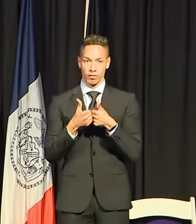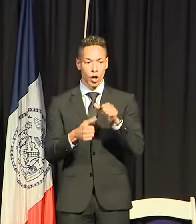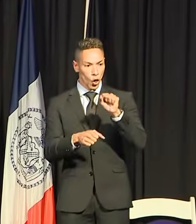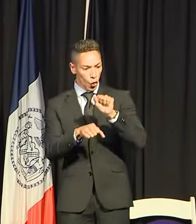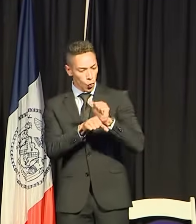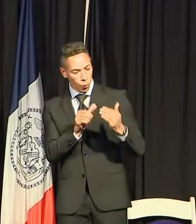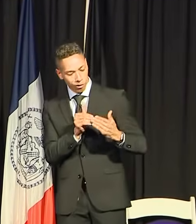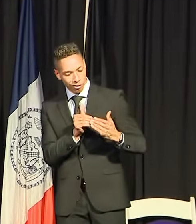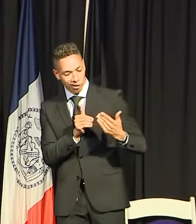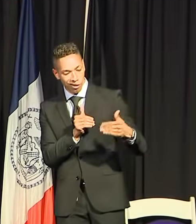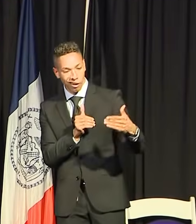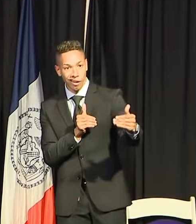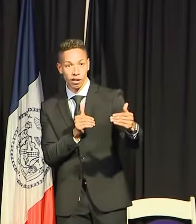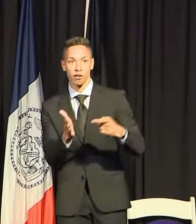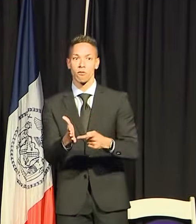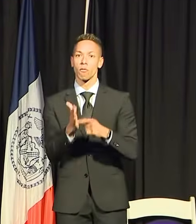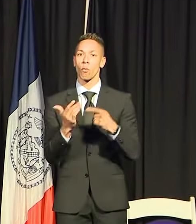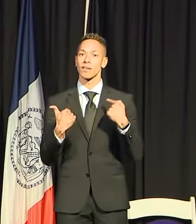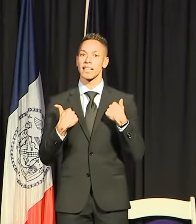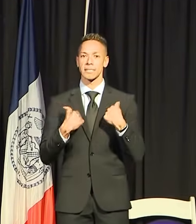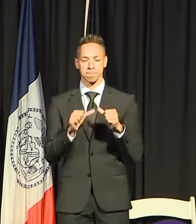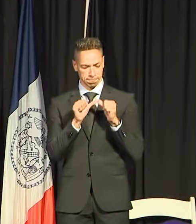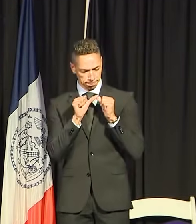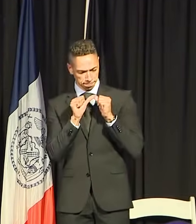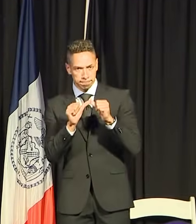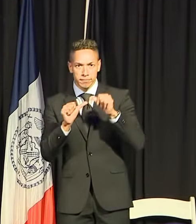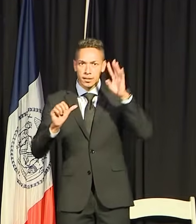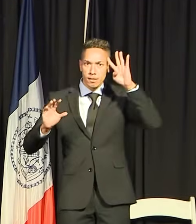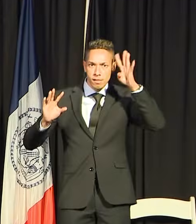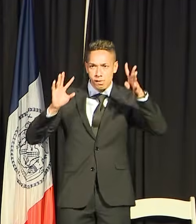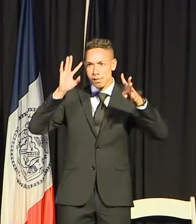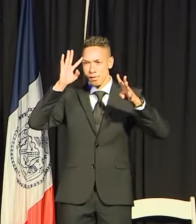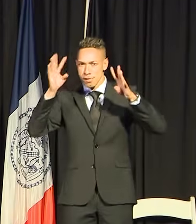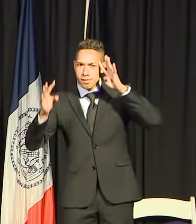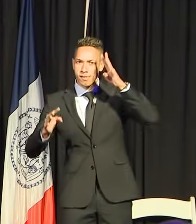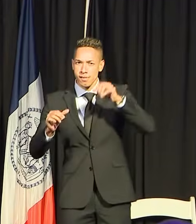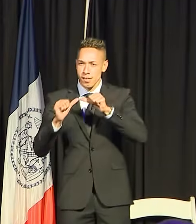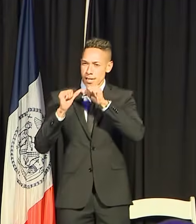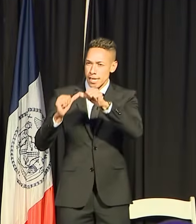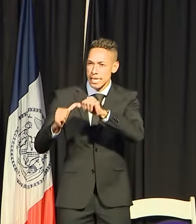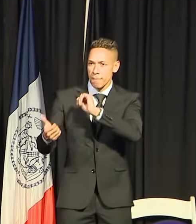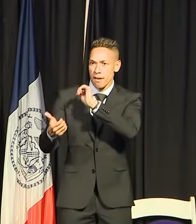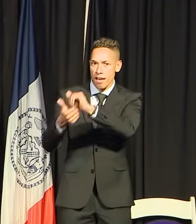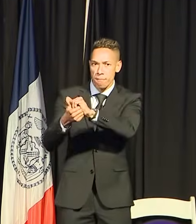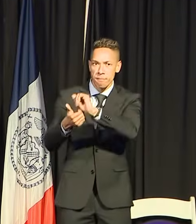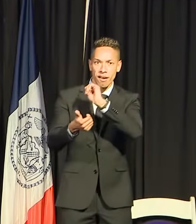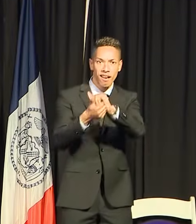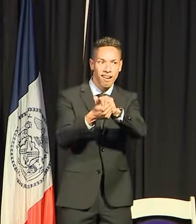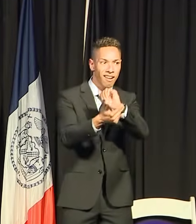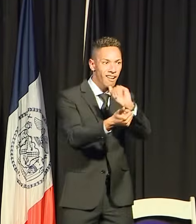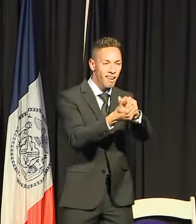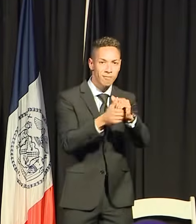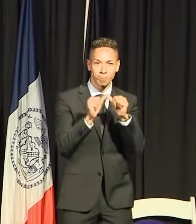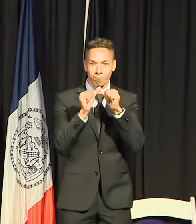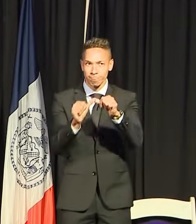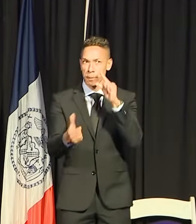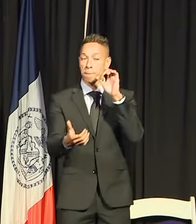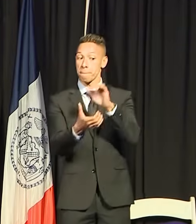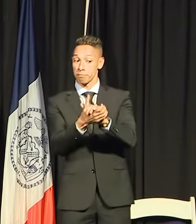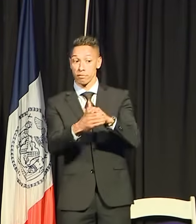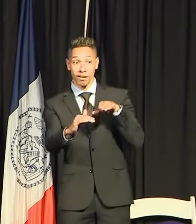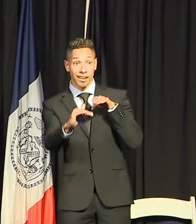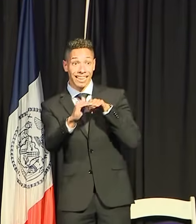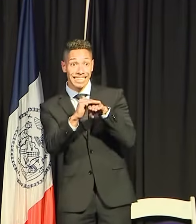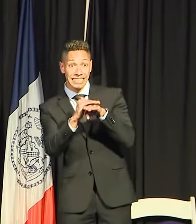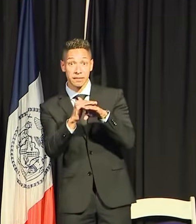ahead will require us to keep innovating, to keep collaborating, and to keep believing that